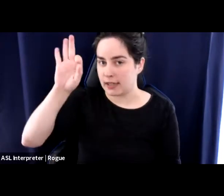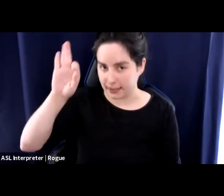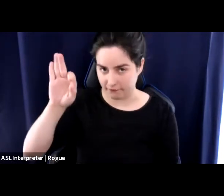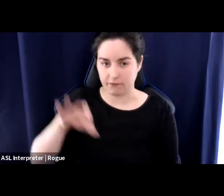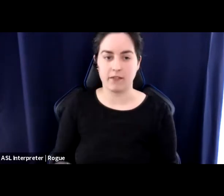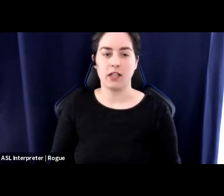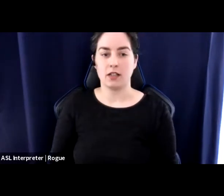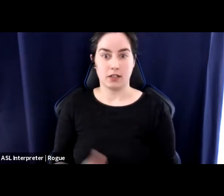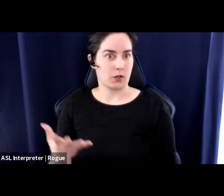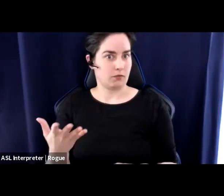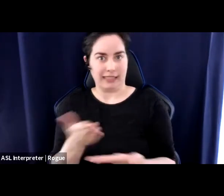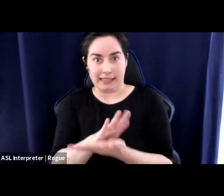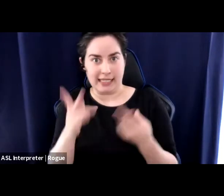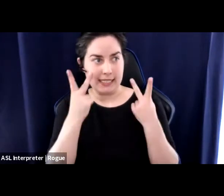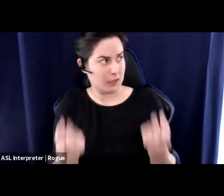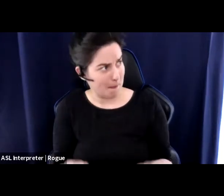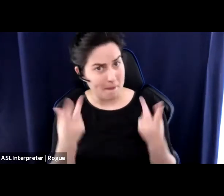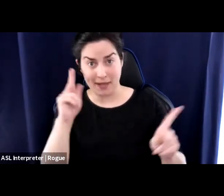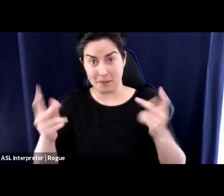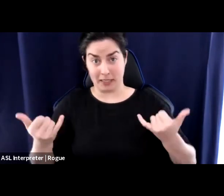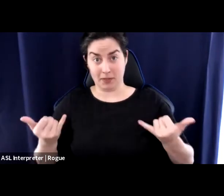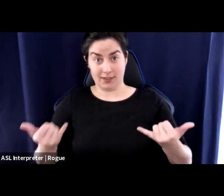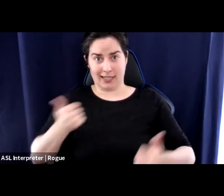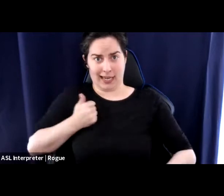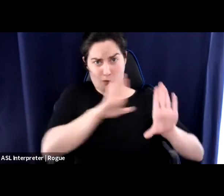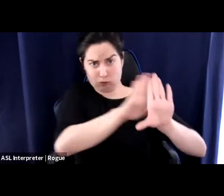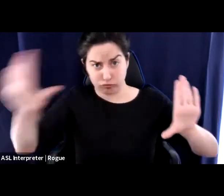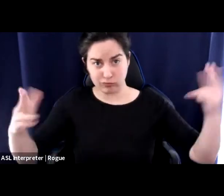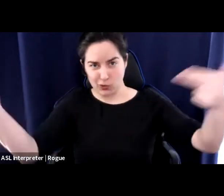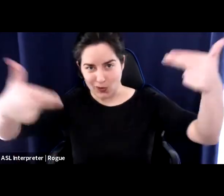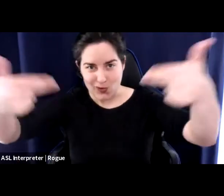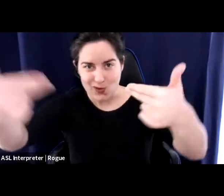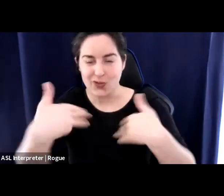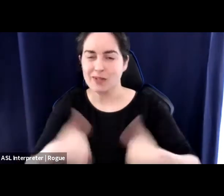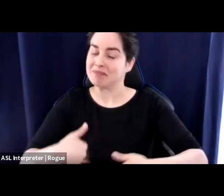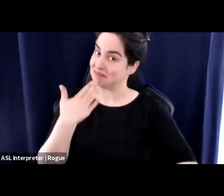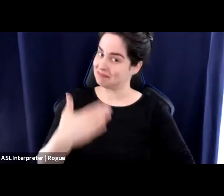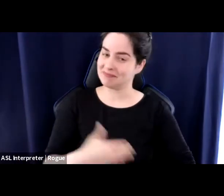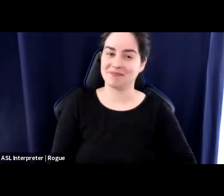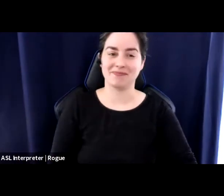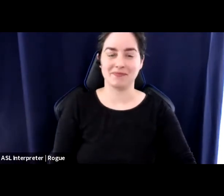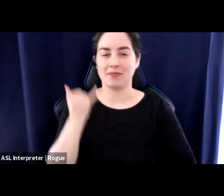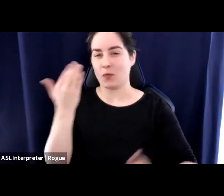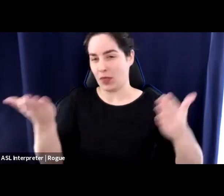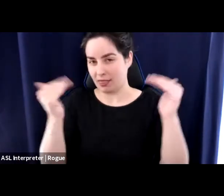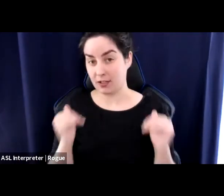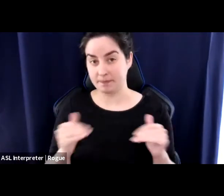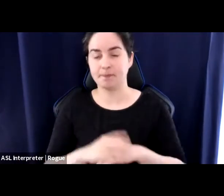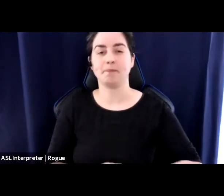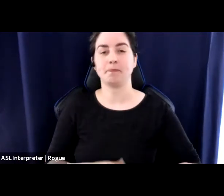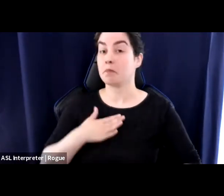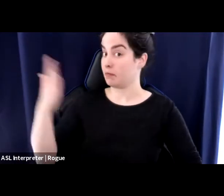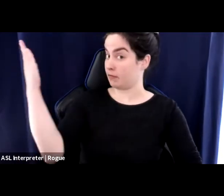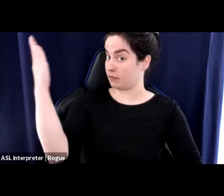from across the country. Let me just move this slide. So my presentation